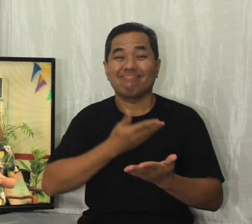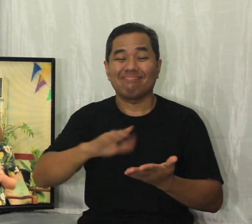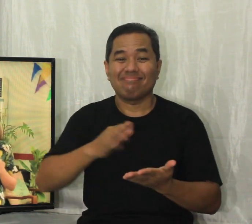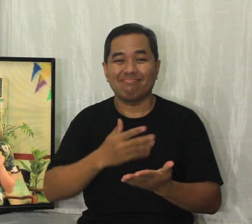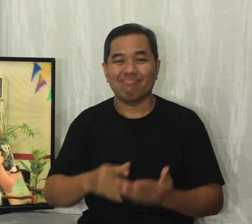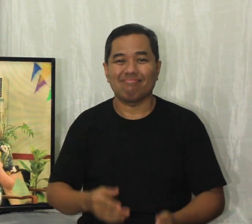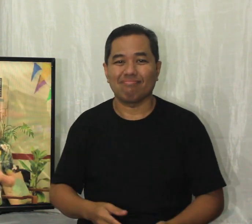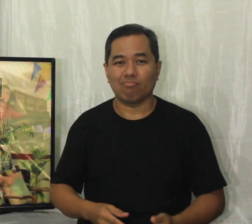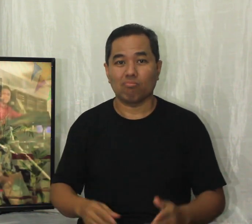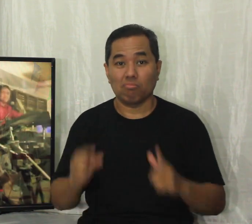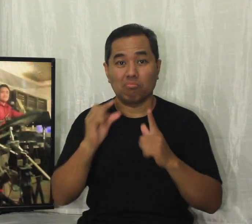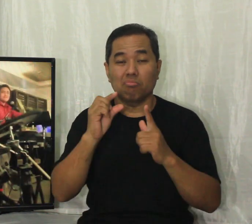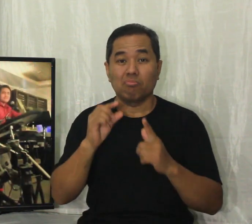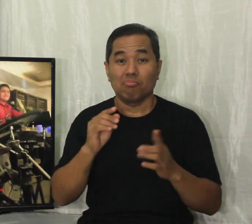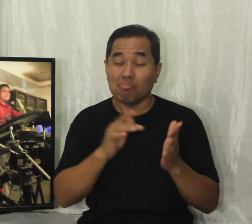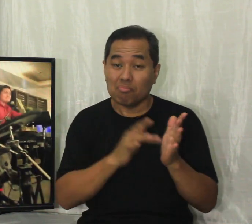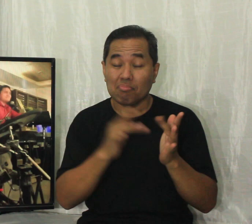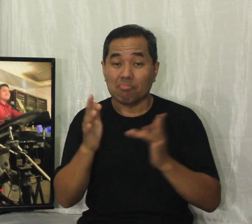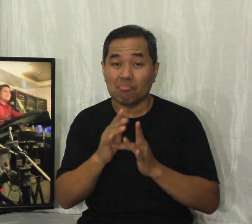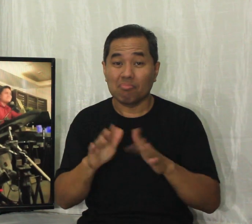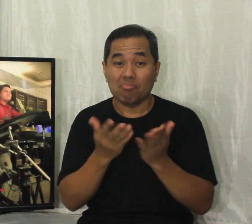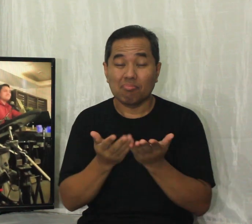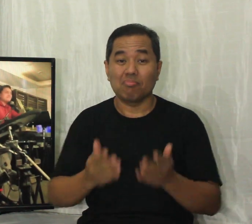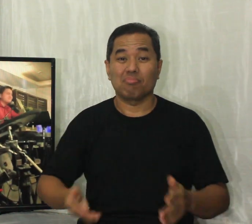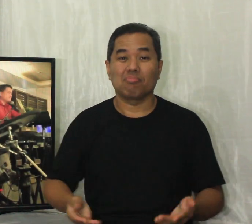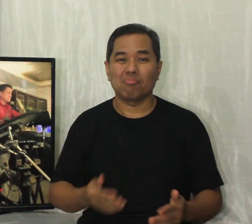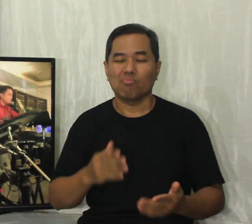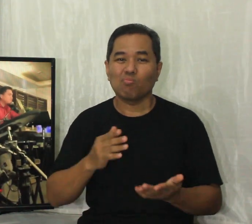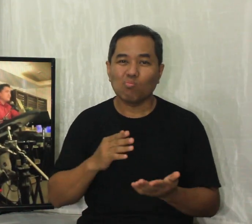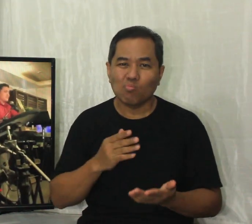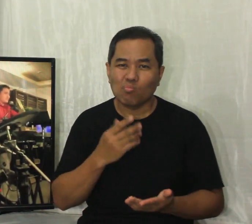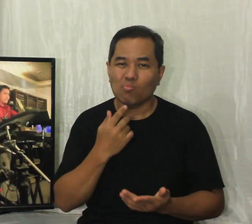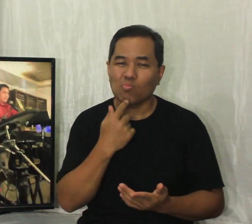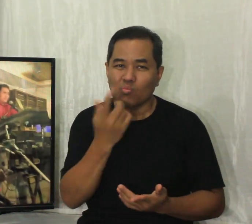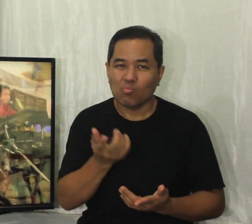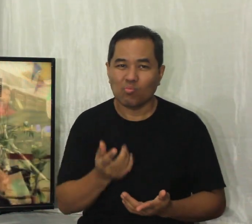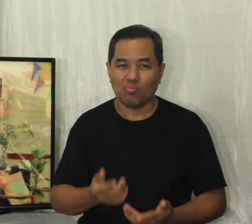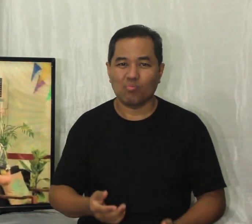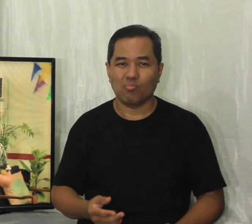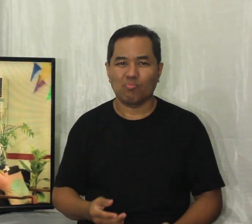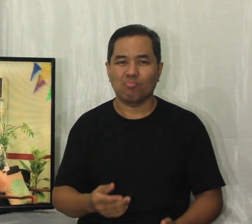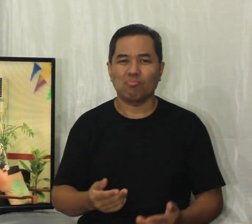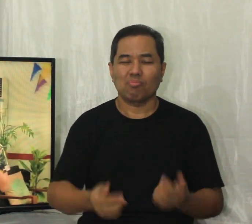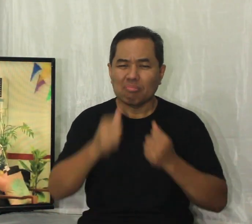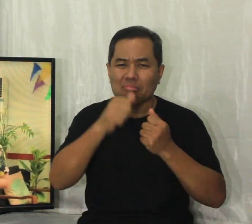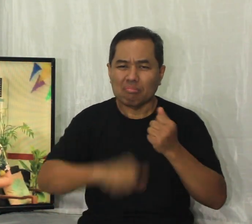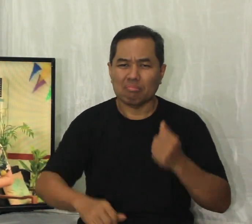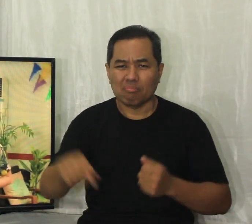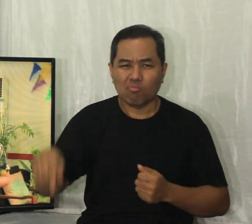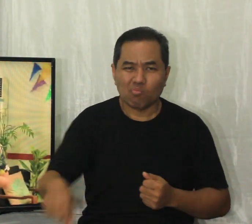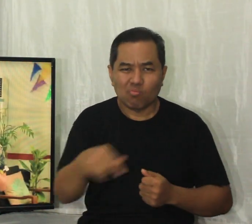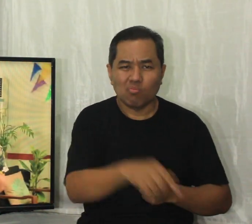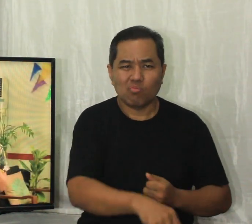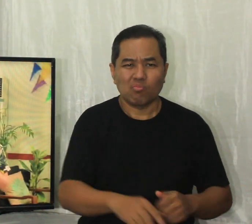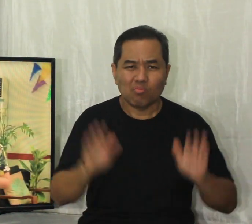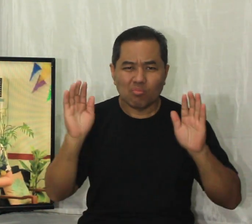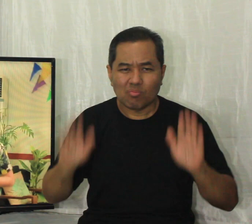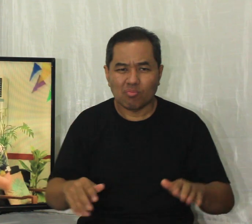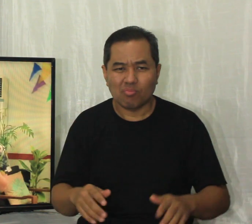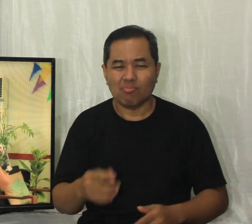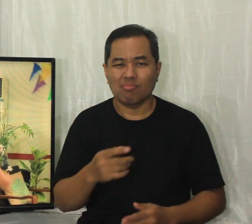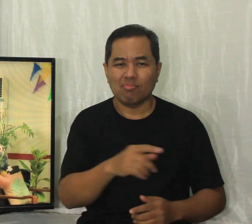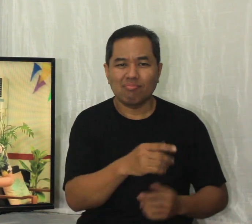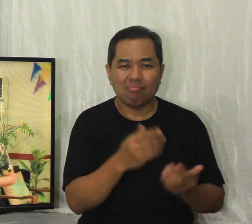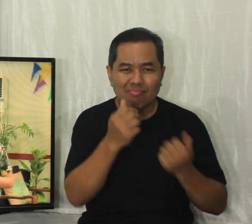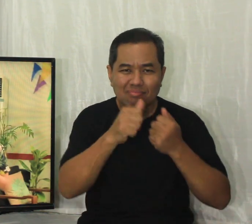Bible says the time will come that every knee shall bow and every tongue will confess that Jesus Christ is indeed